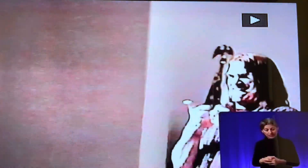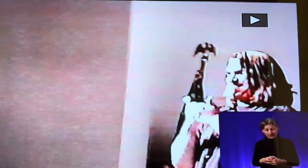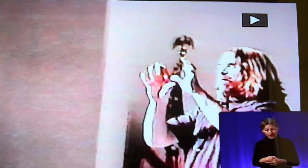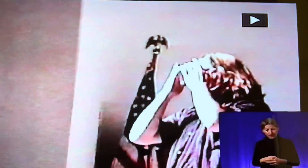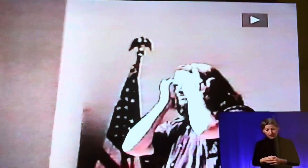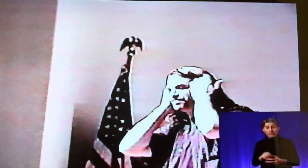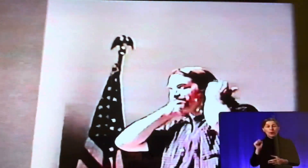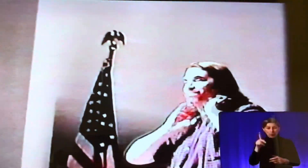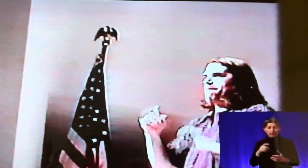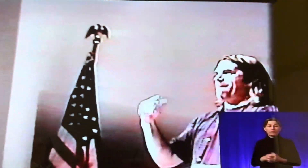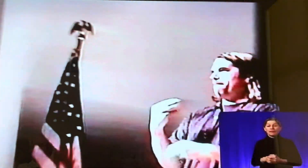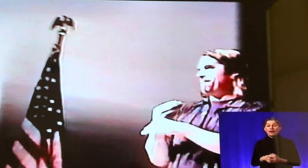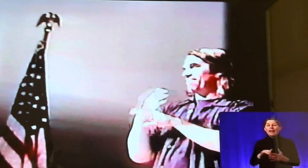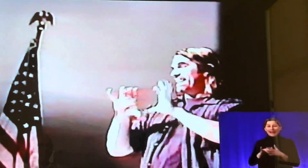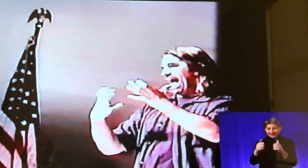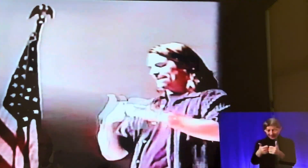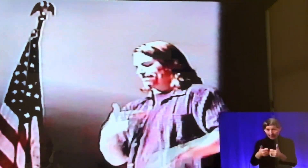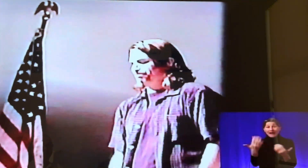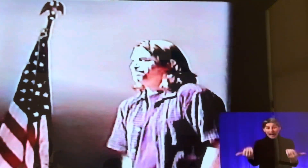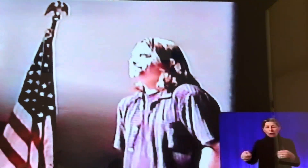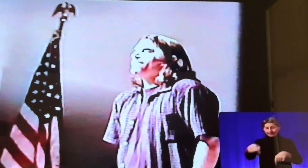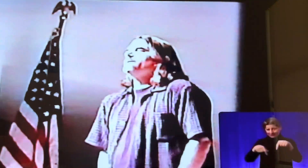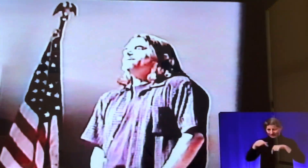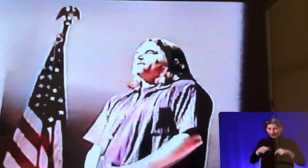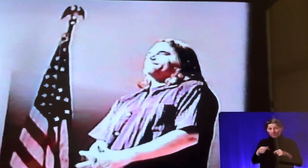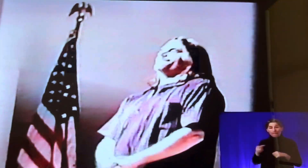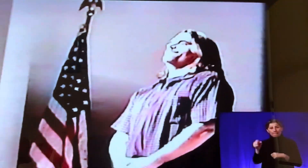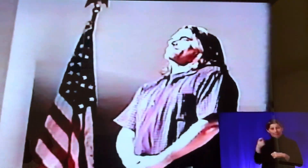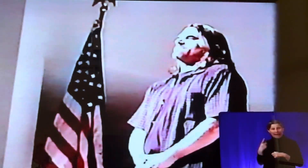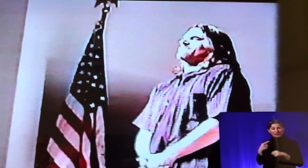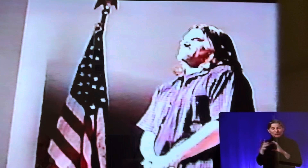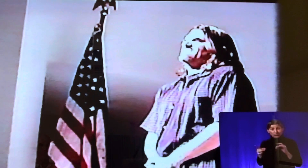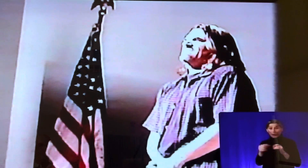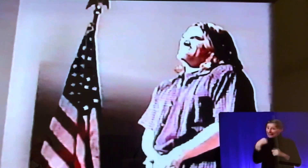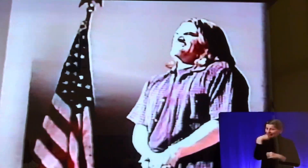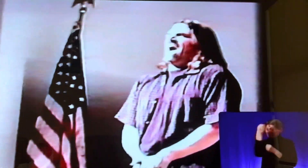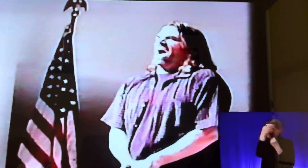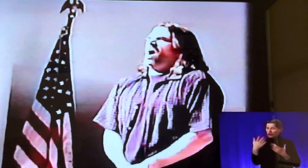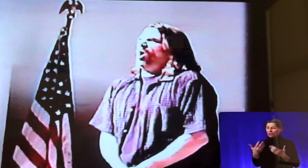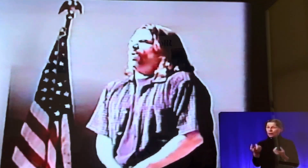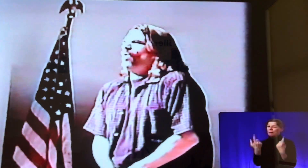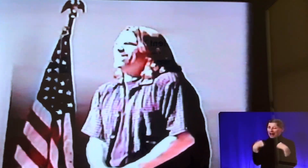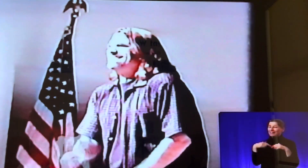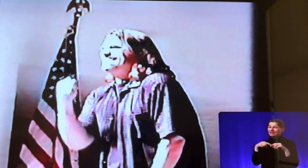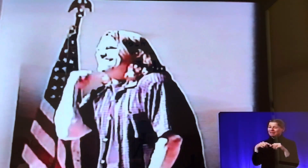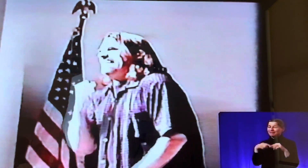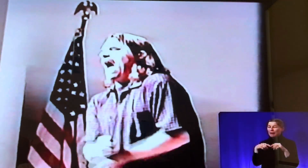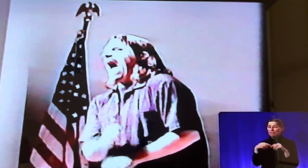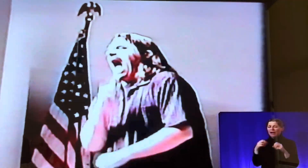Okay, so that's our game. Now we're back in the story, and he nicely tells you we're back in math class. He begins to repeat this